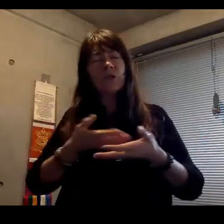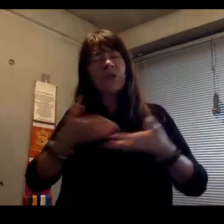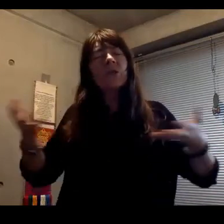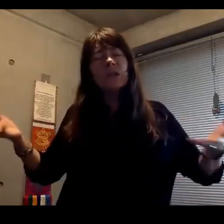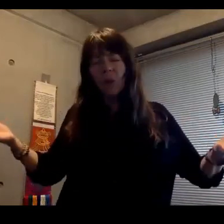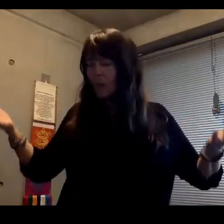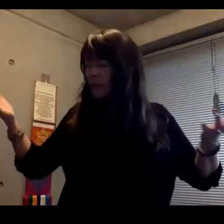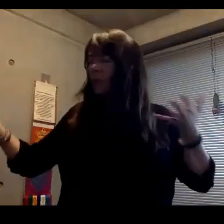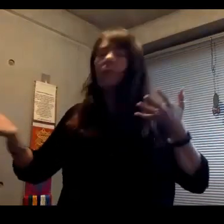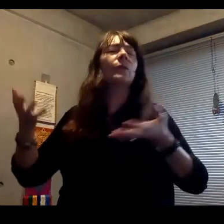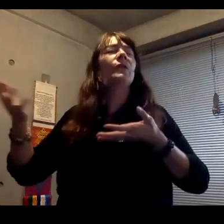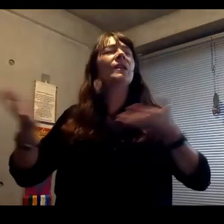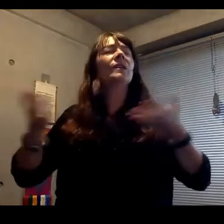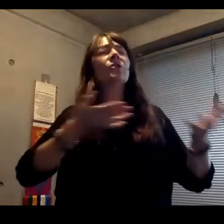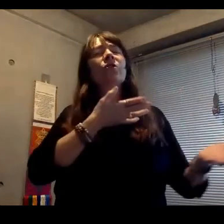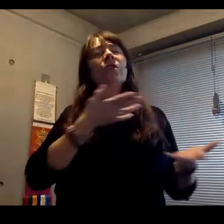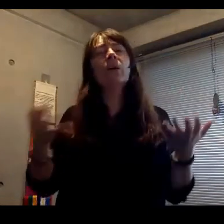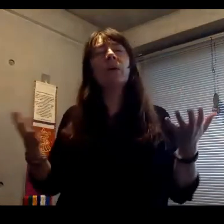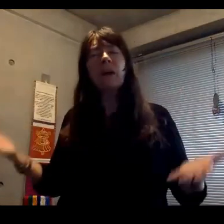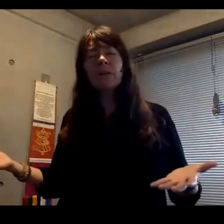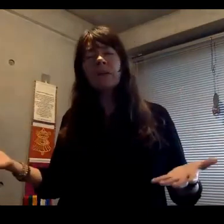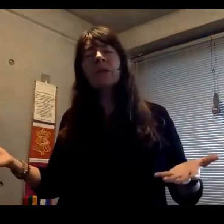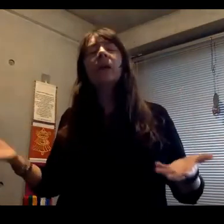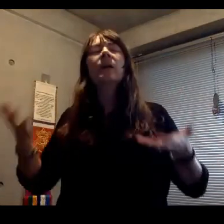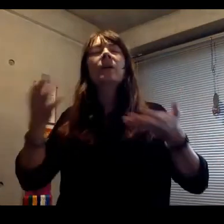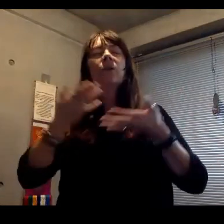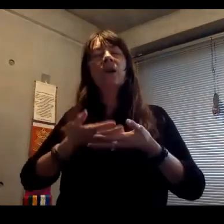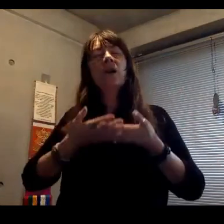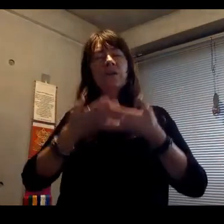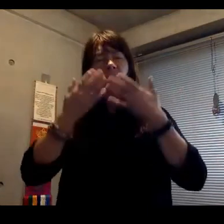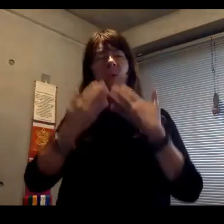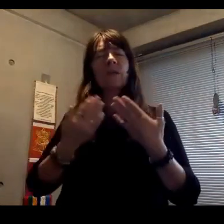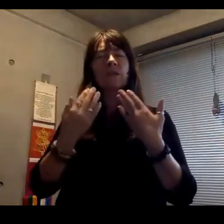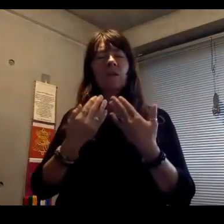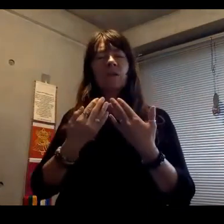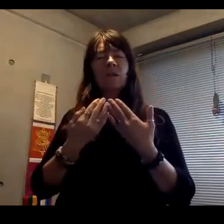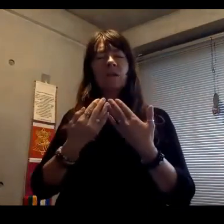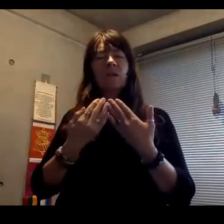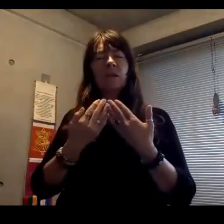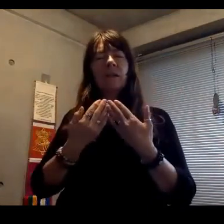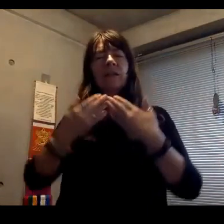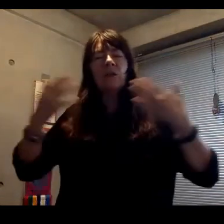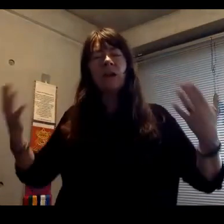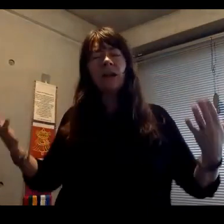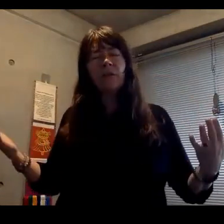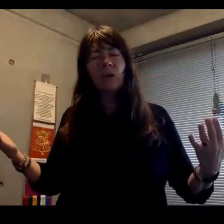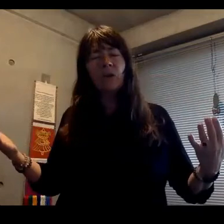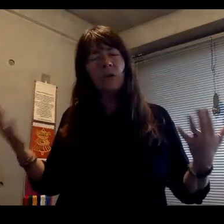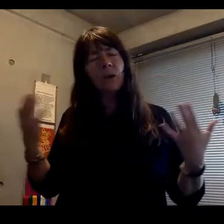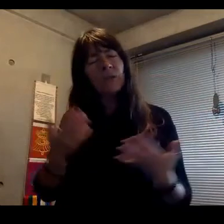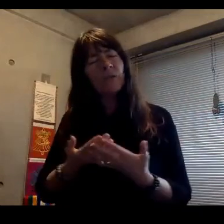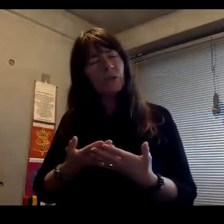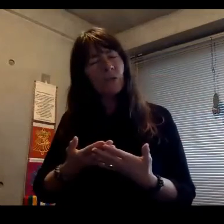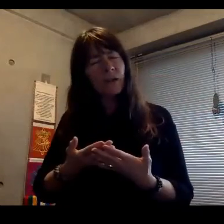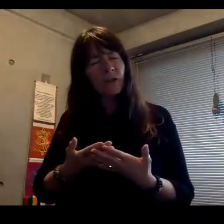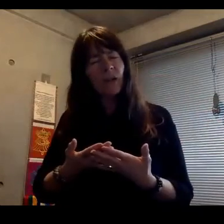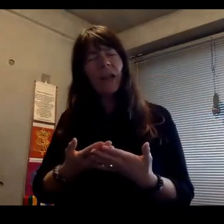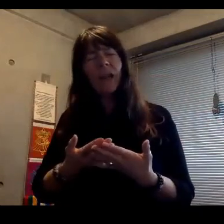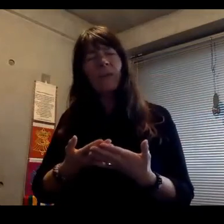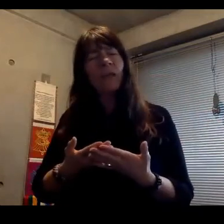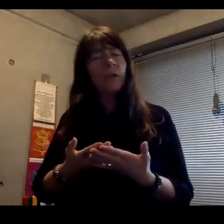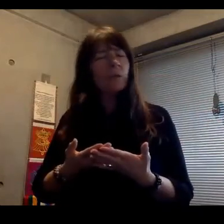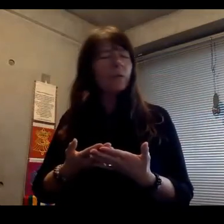of searcher that's always looking for things to share with others, you're not focused on letting your life go. You have a different